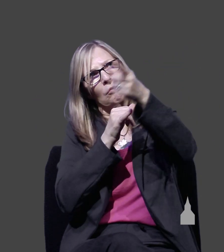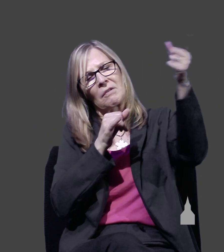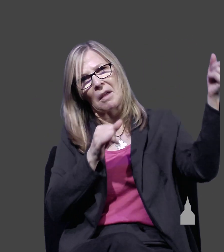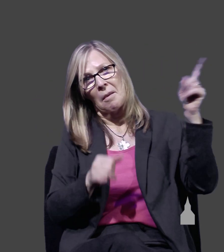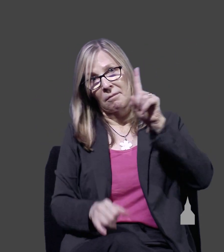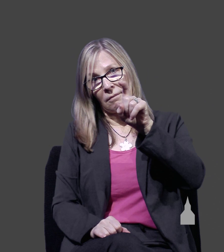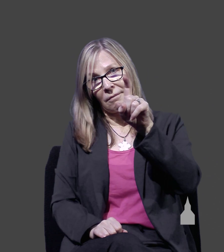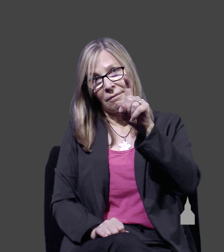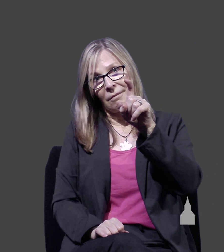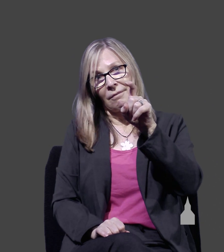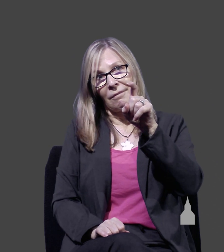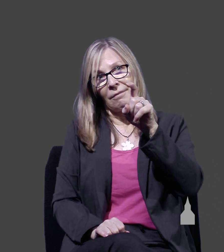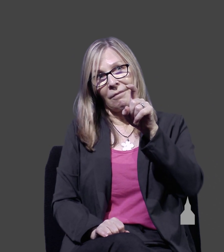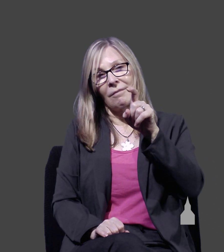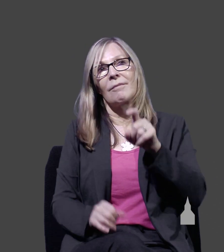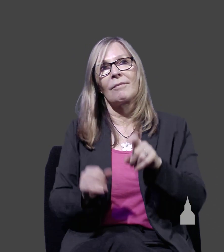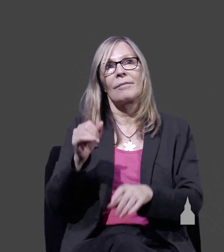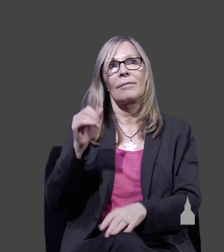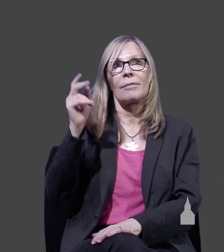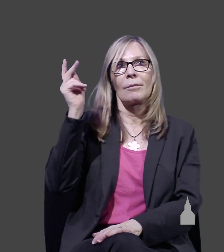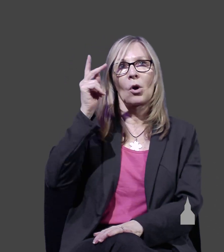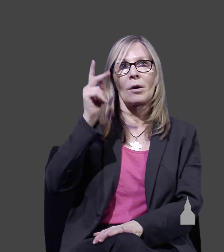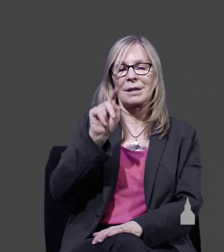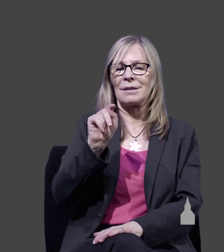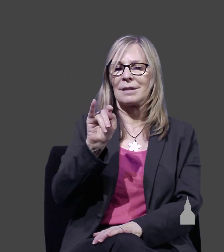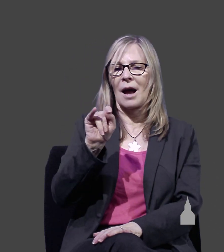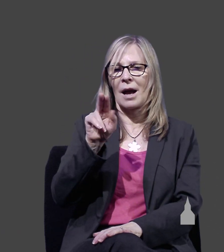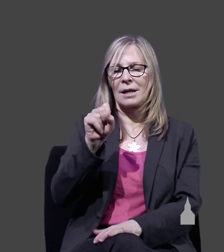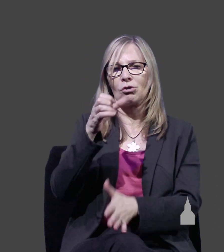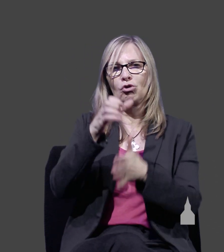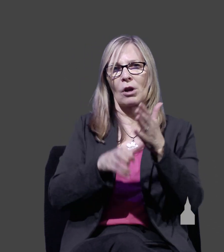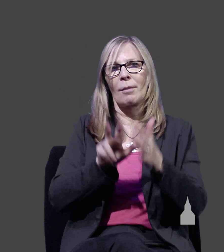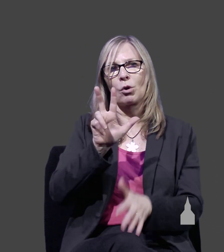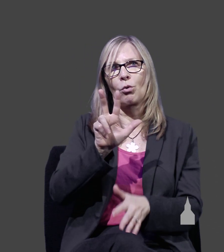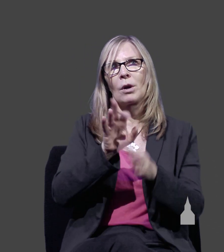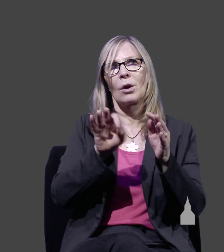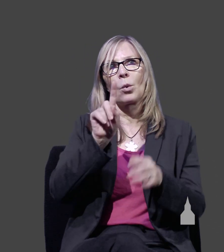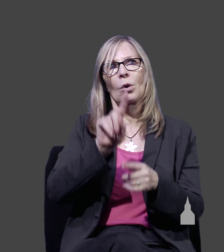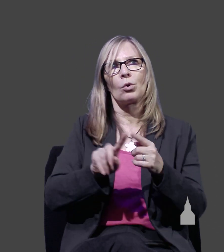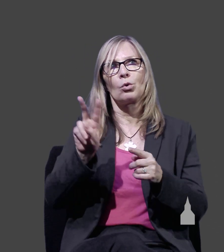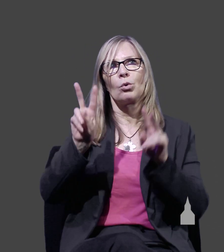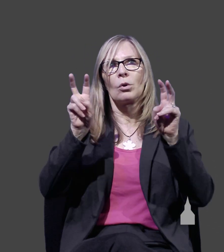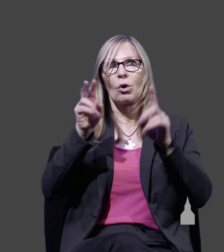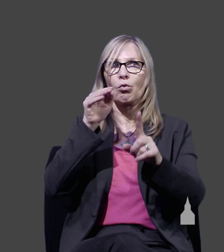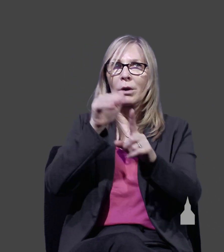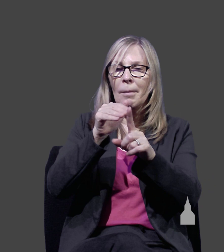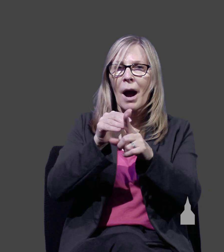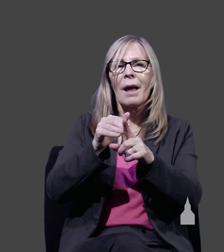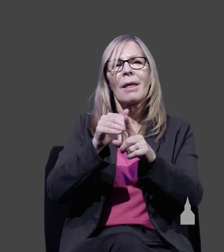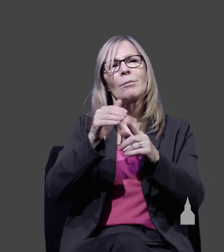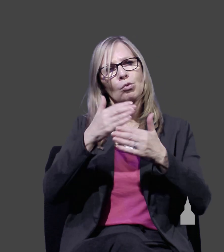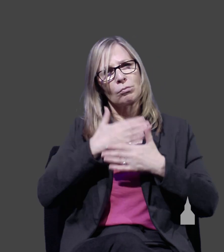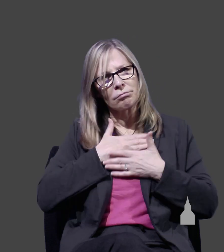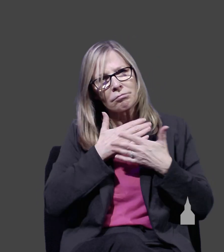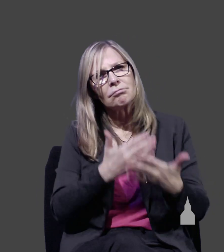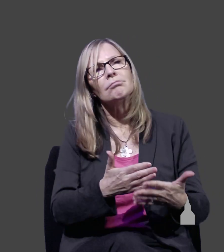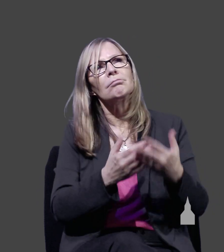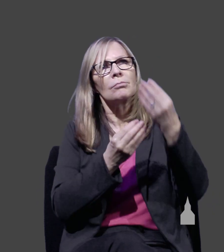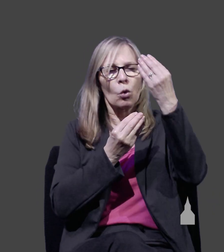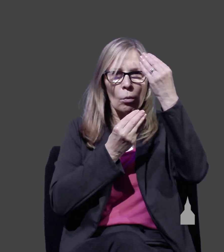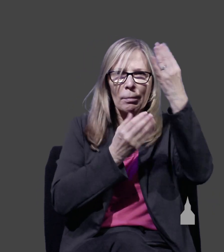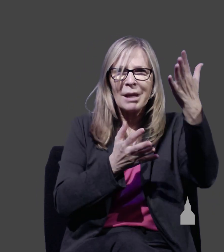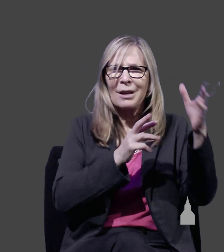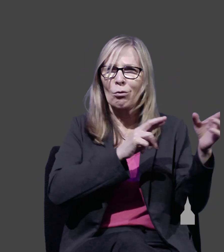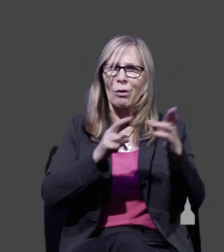are. Titus 3, 1 to 2, remind them to be subject to rulers, to authorities, to be obedient, to be ready